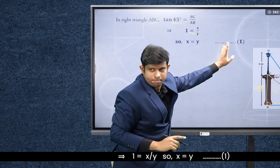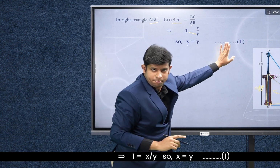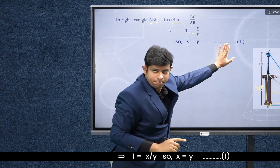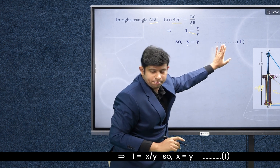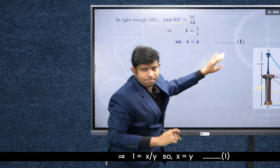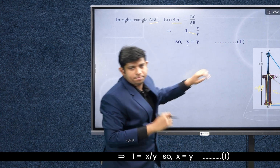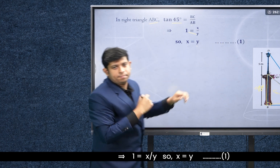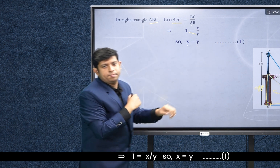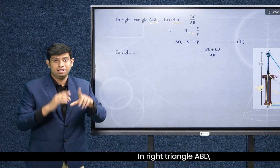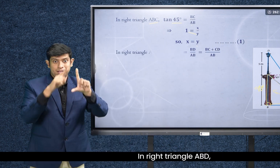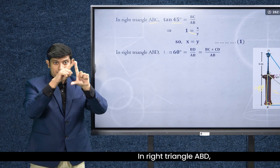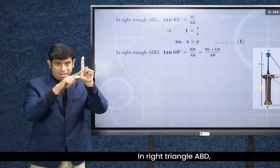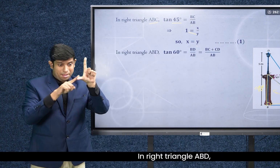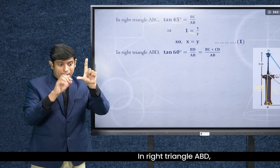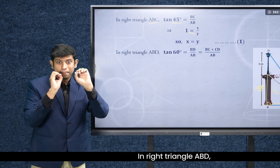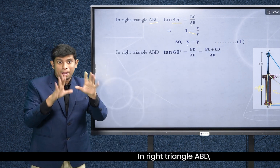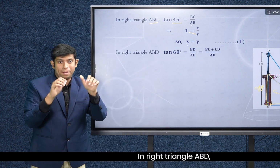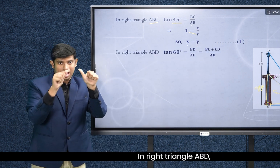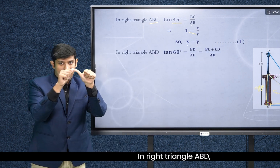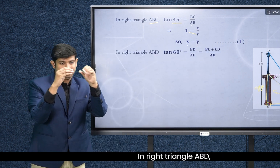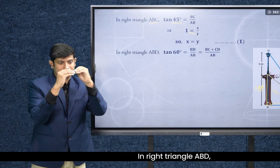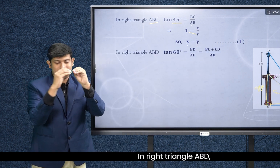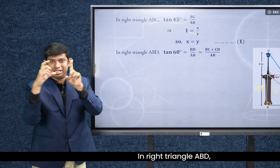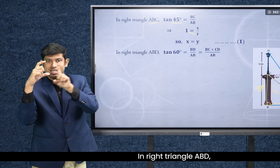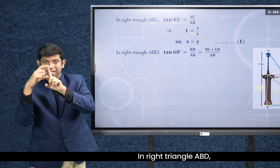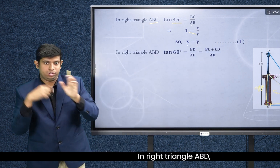1. In right triangle ABD,